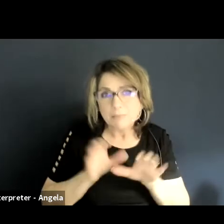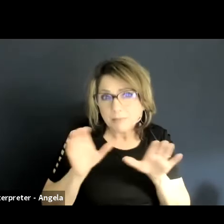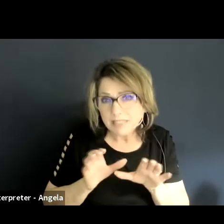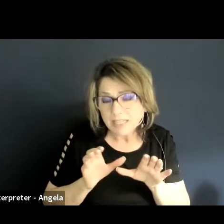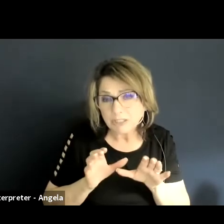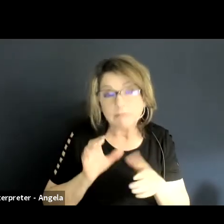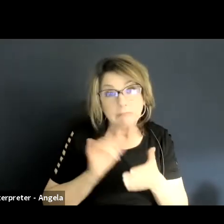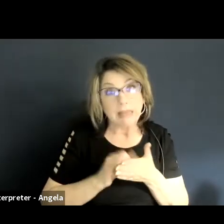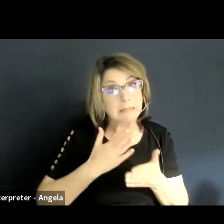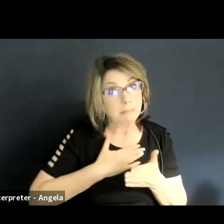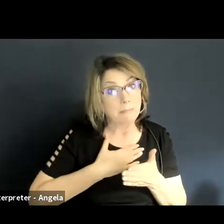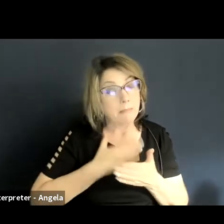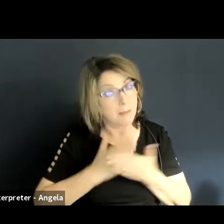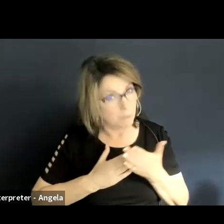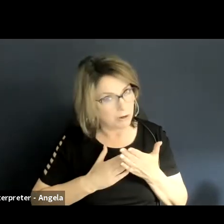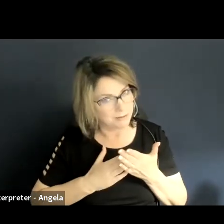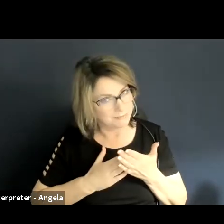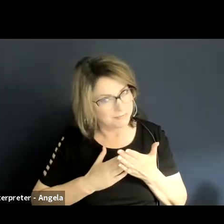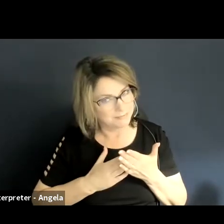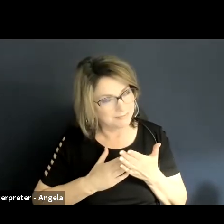that's my part of the